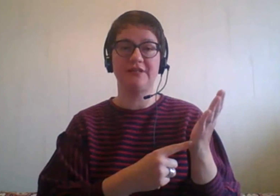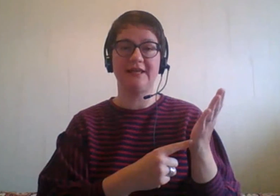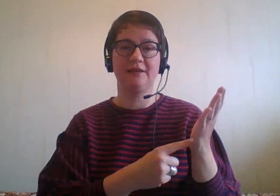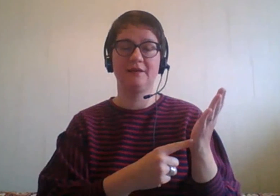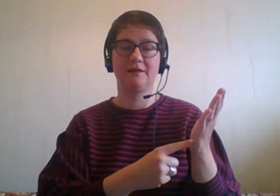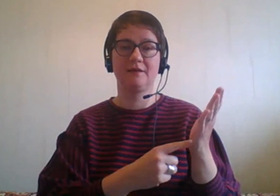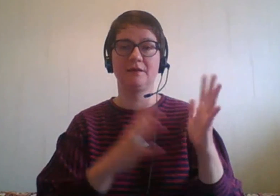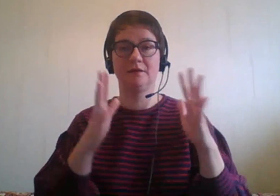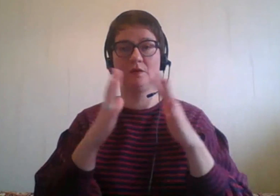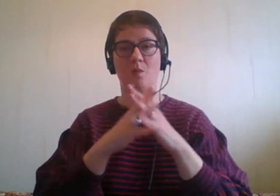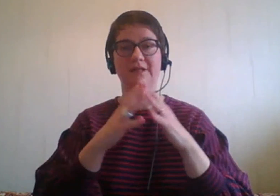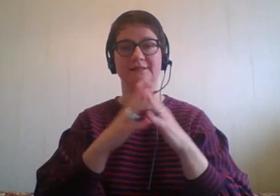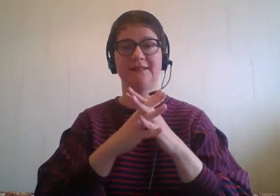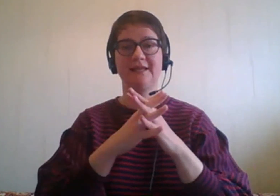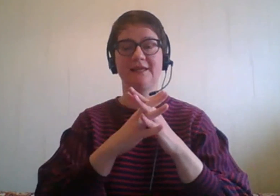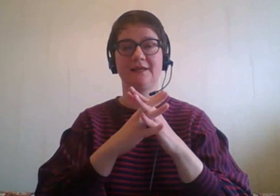Tuesday, Wednesday,